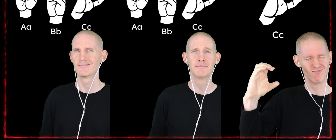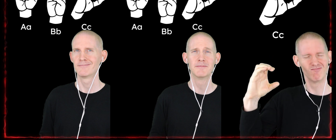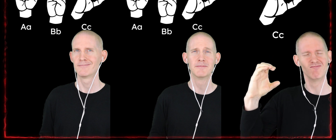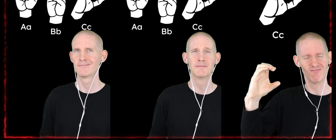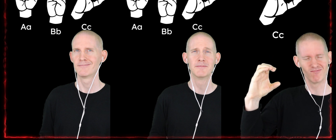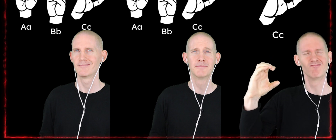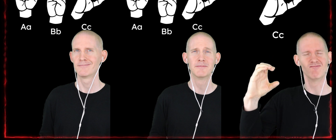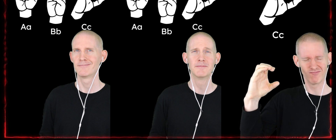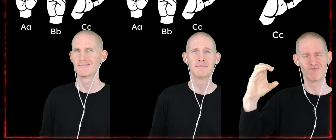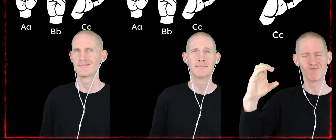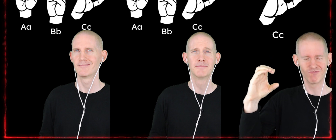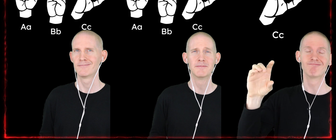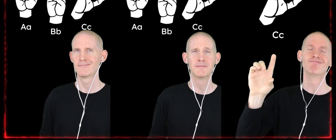Könnt ihr mich sehen?